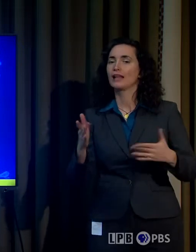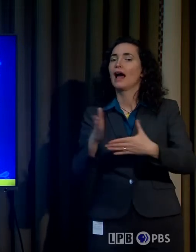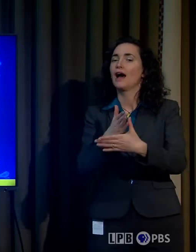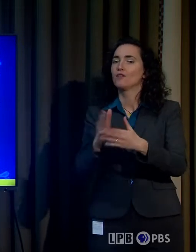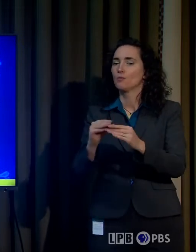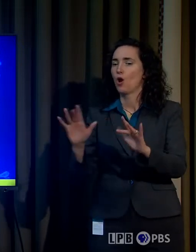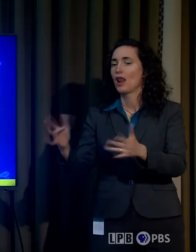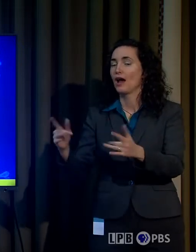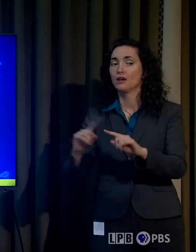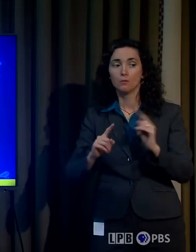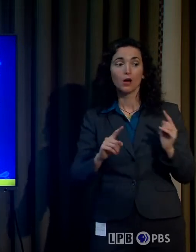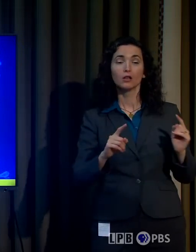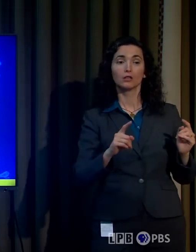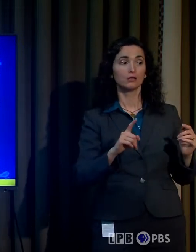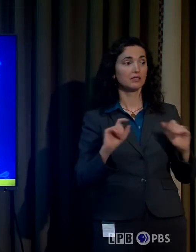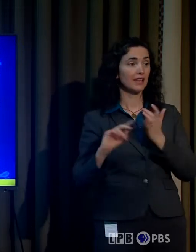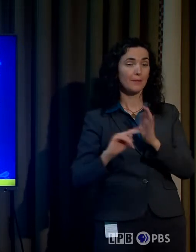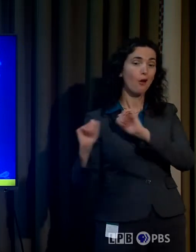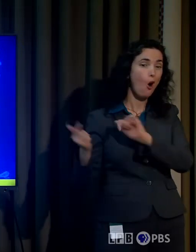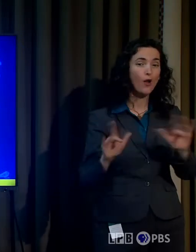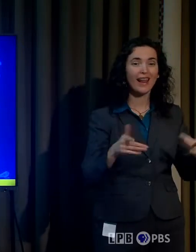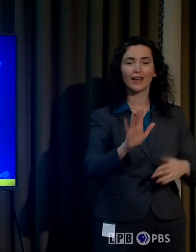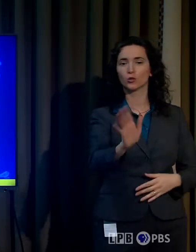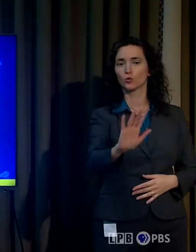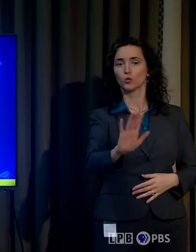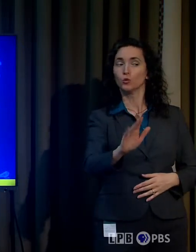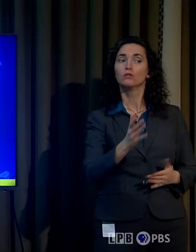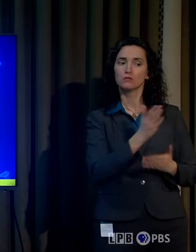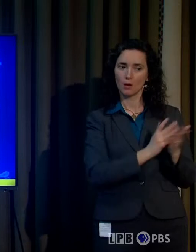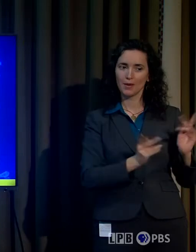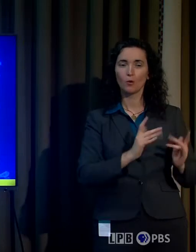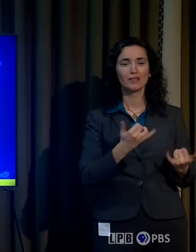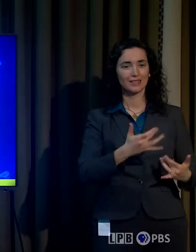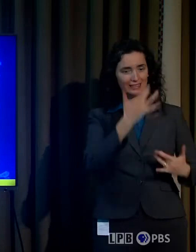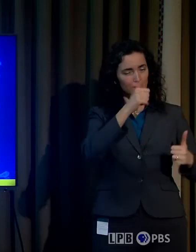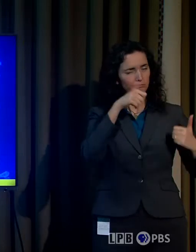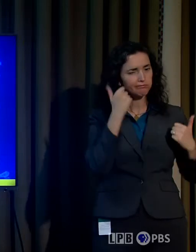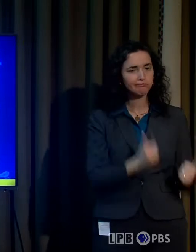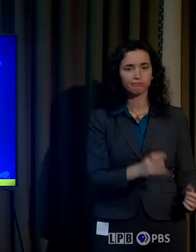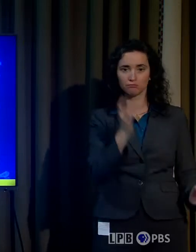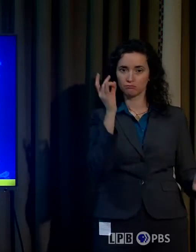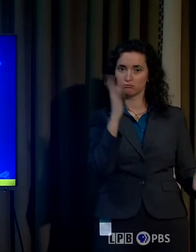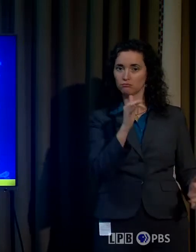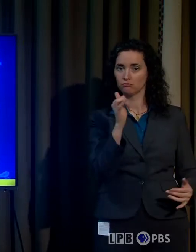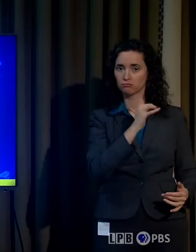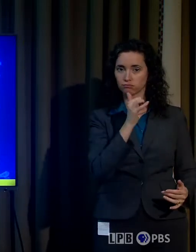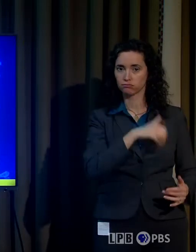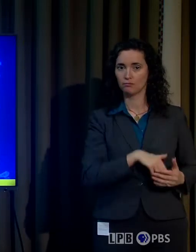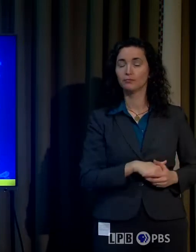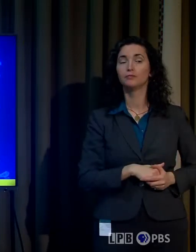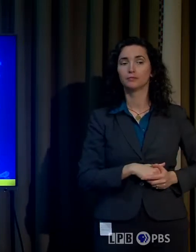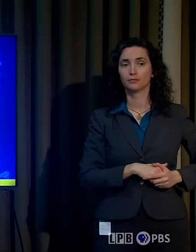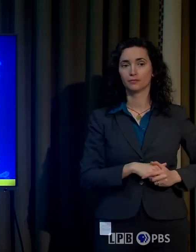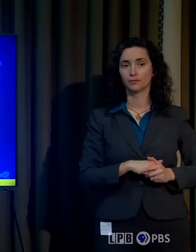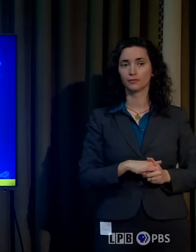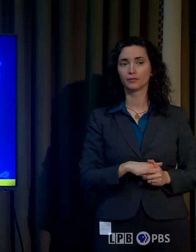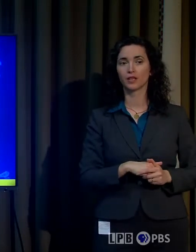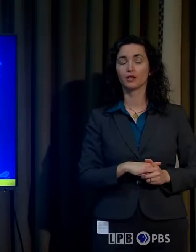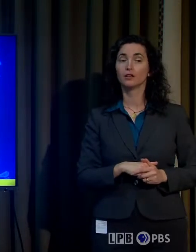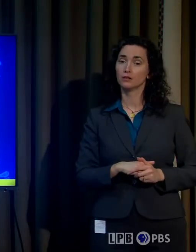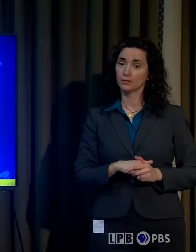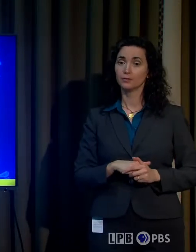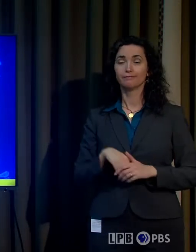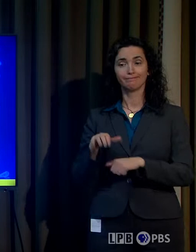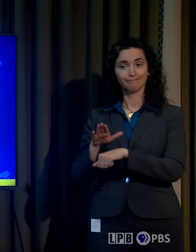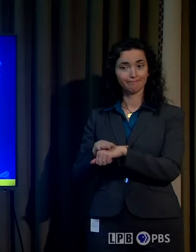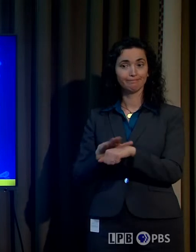doesn't mean that people are guaranteed to have mild illness. And some people certainly are having severe consequences with Omicron, so that should be